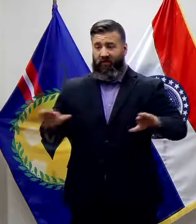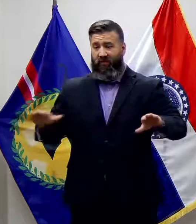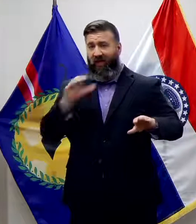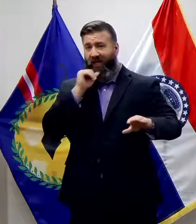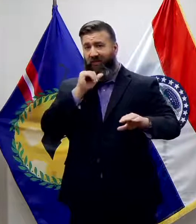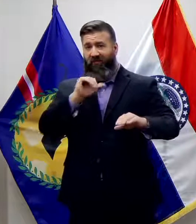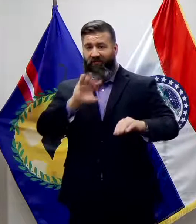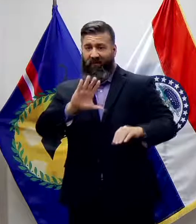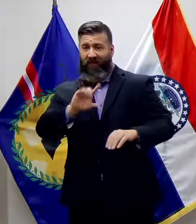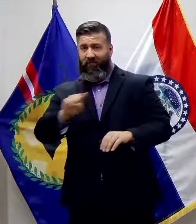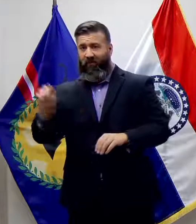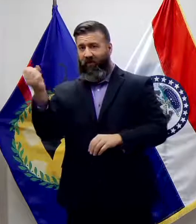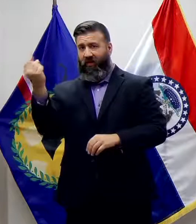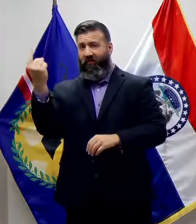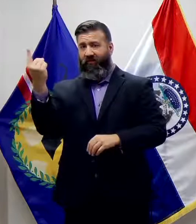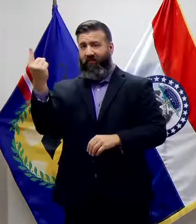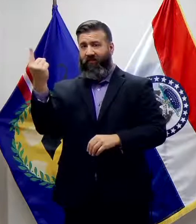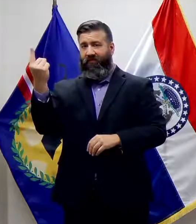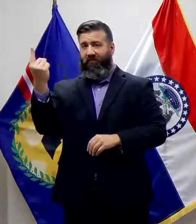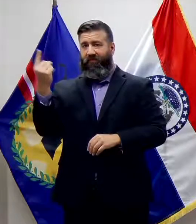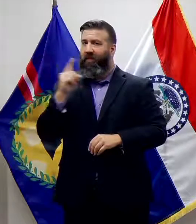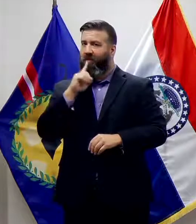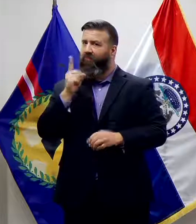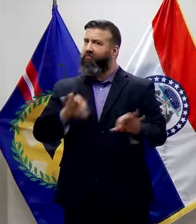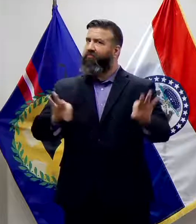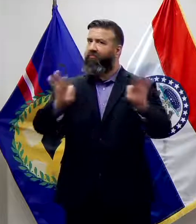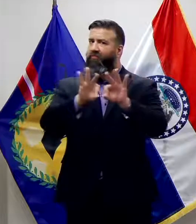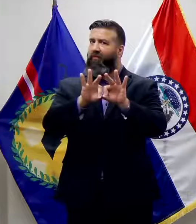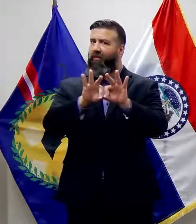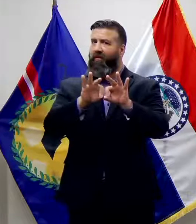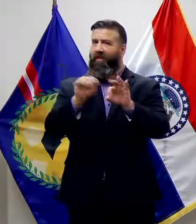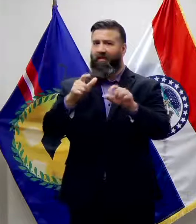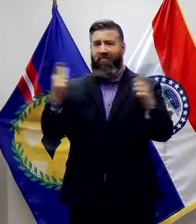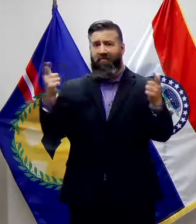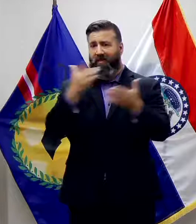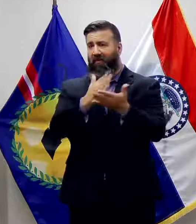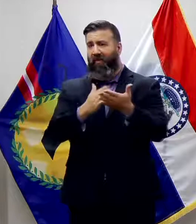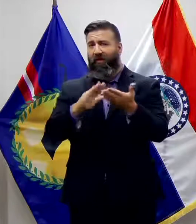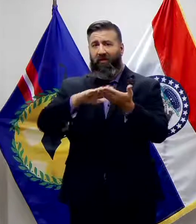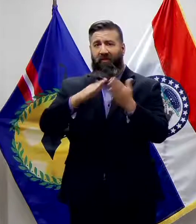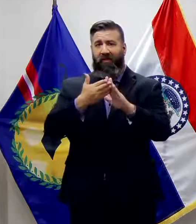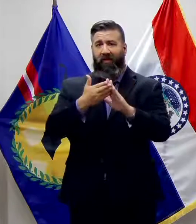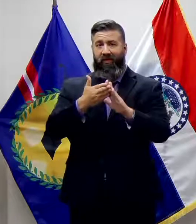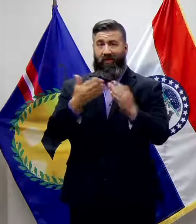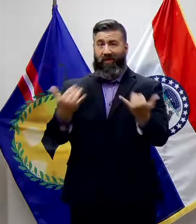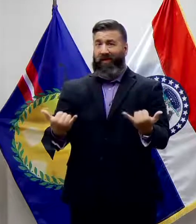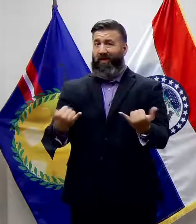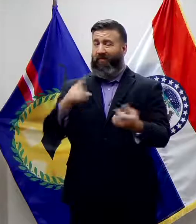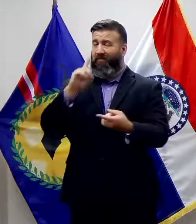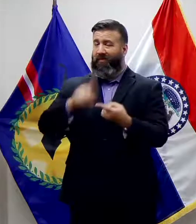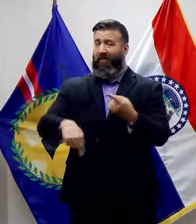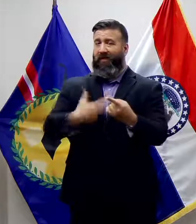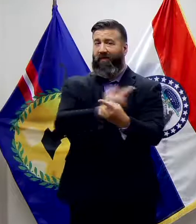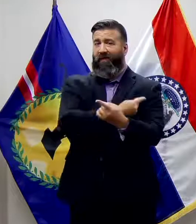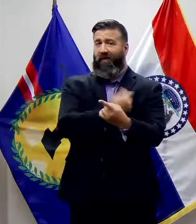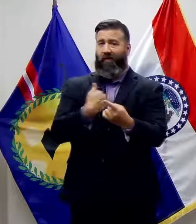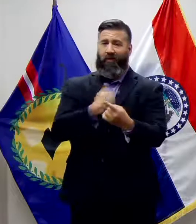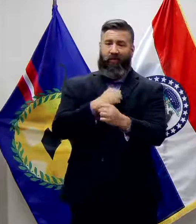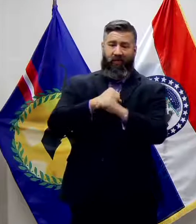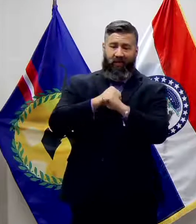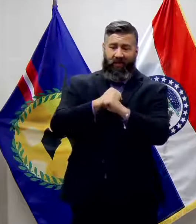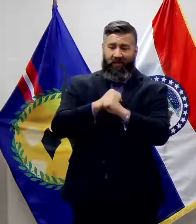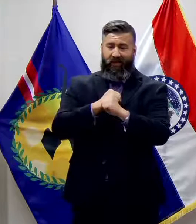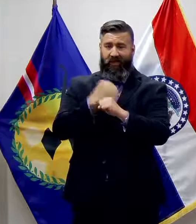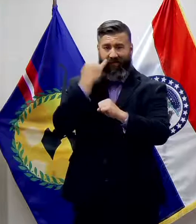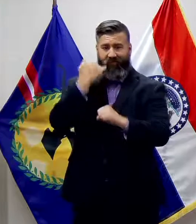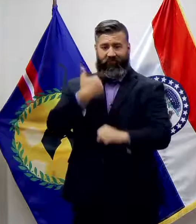to 11. And that's a really big deal. That's a subset of our community that can't get vaccinated, and that we're protecting by getting